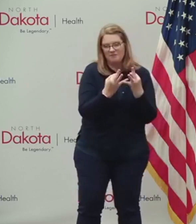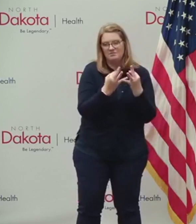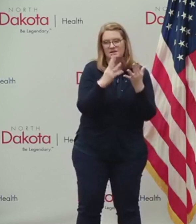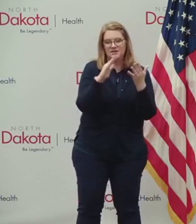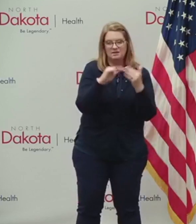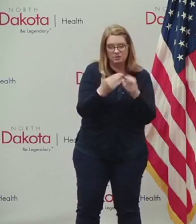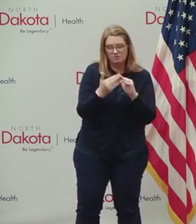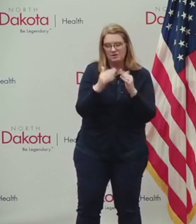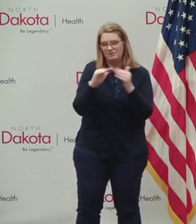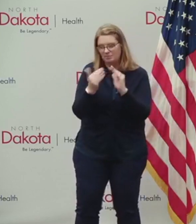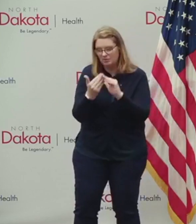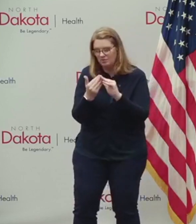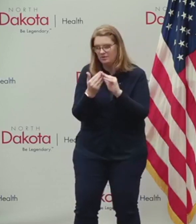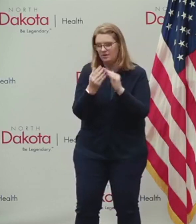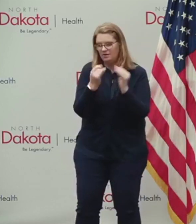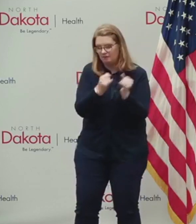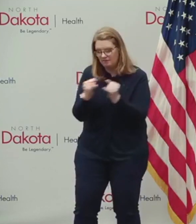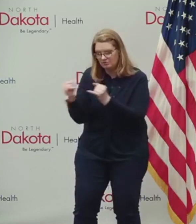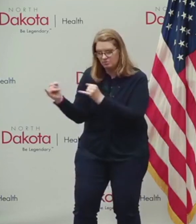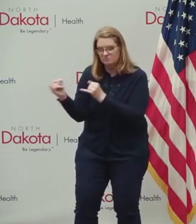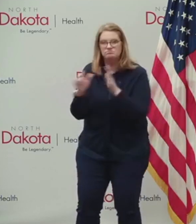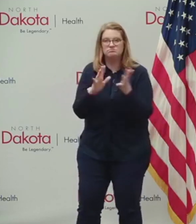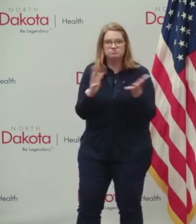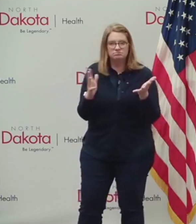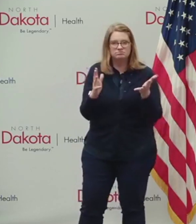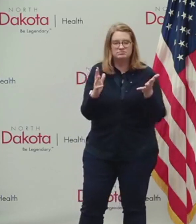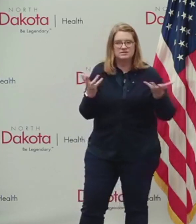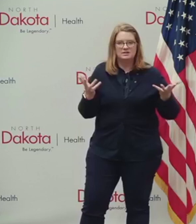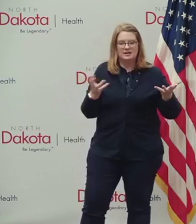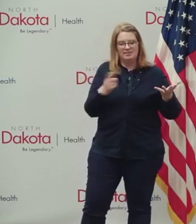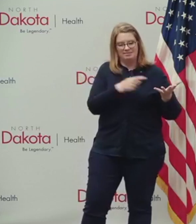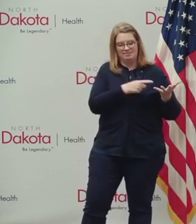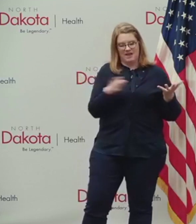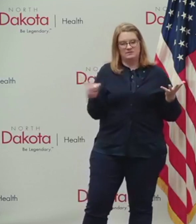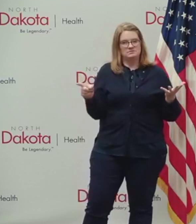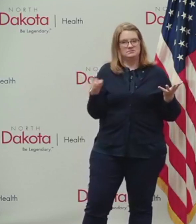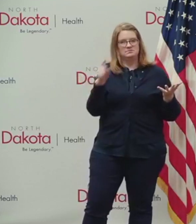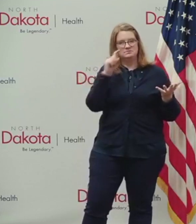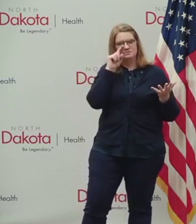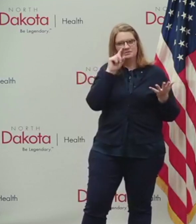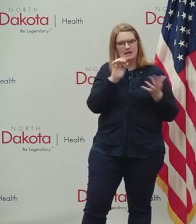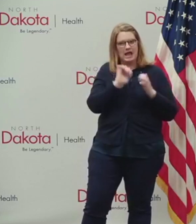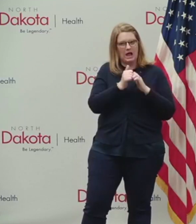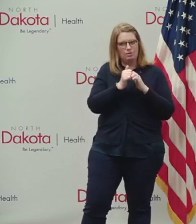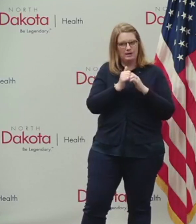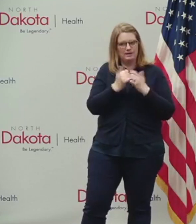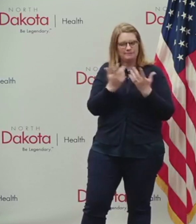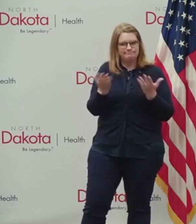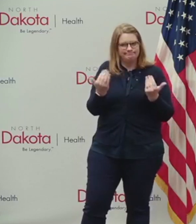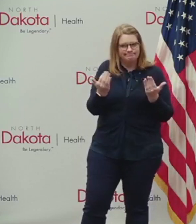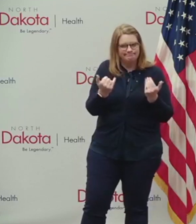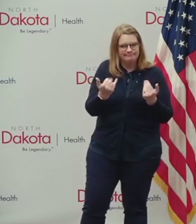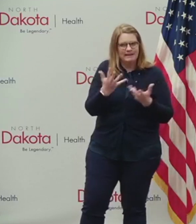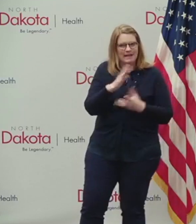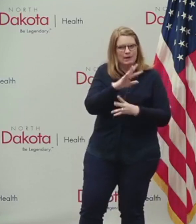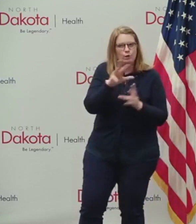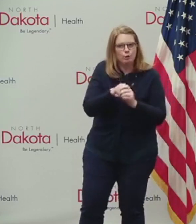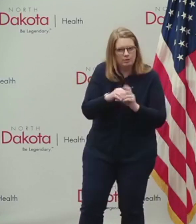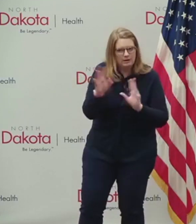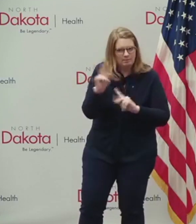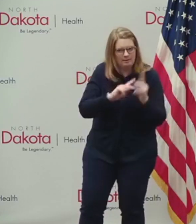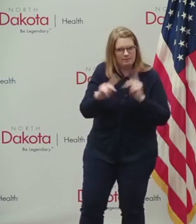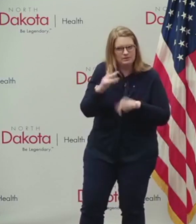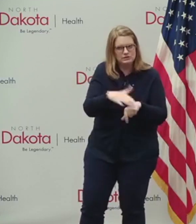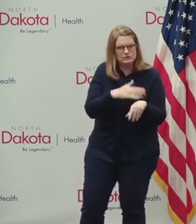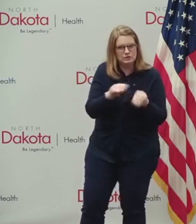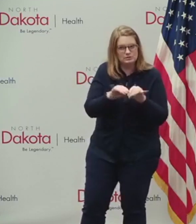community approach in terms of the best way to increase the amount of people that are participating in slowing the spread. And